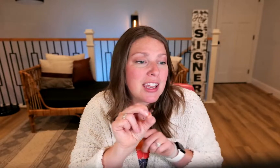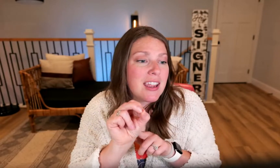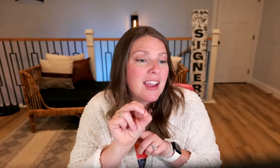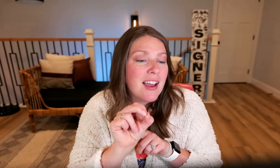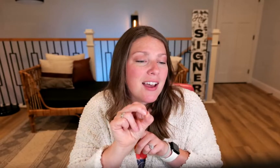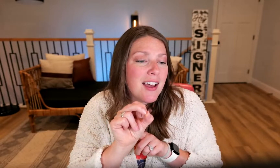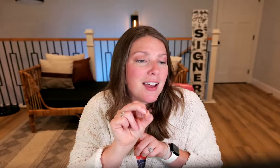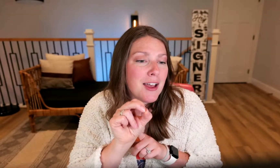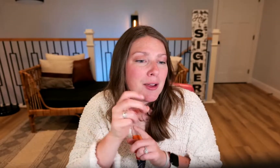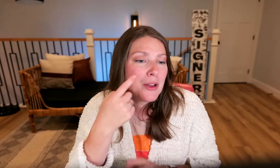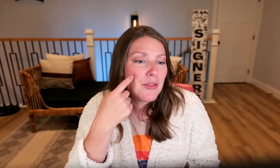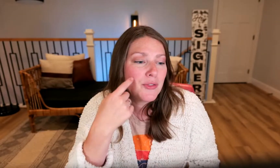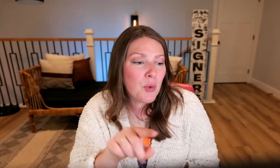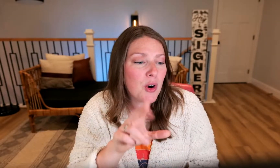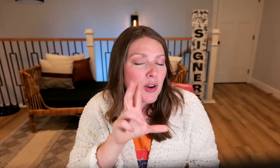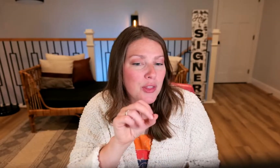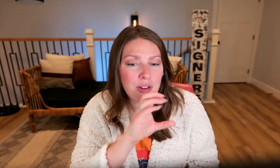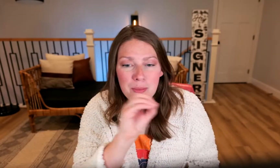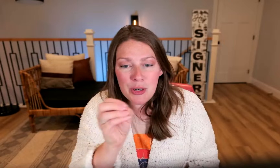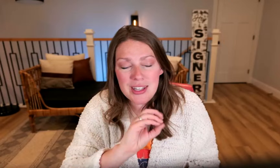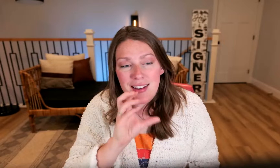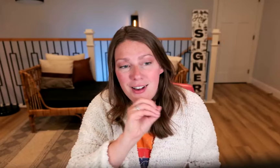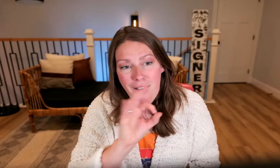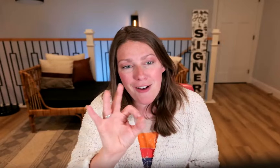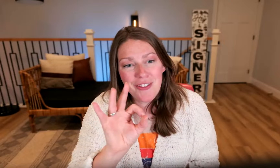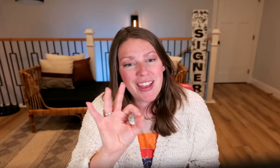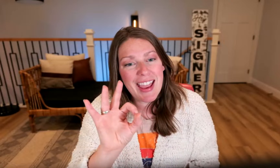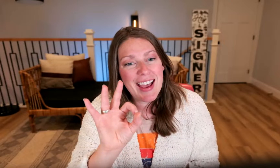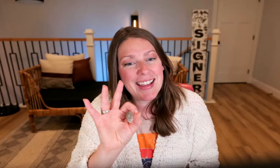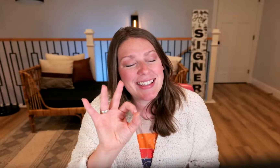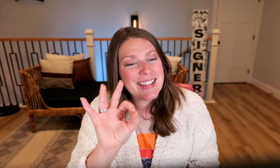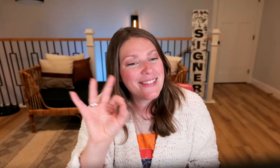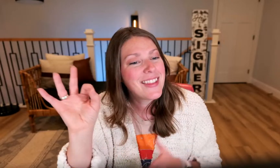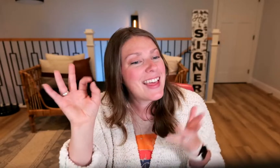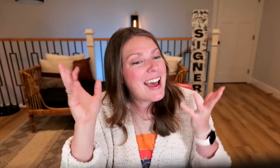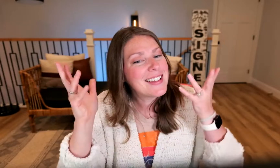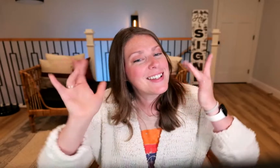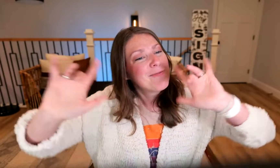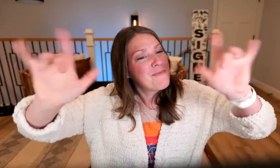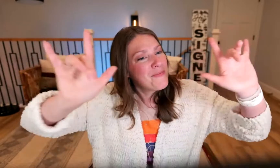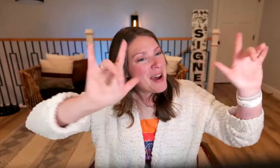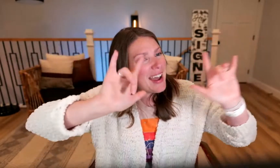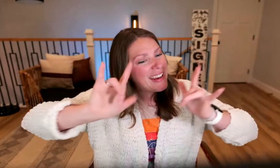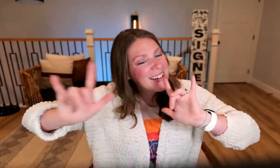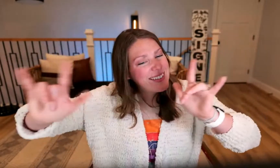EARLYBIRD30 for 30% off. And with that, bye.